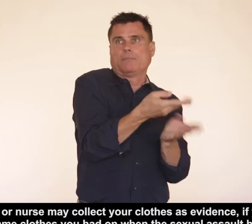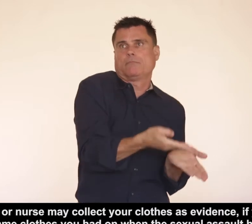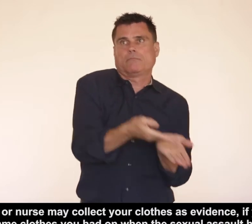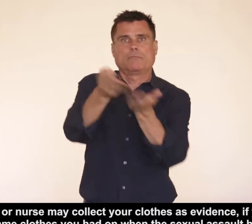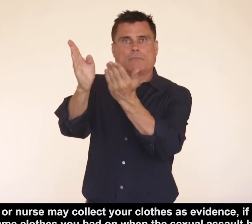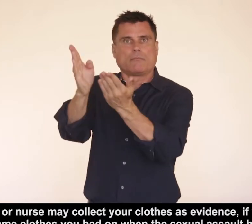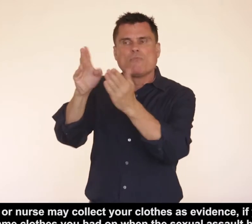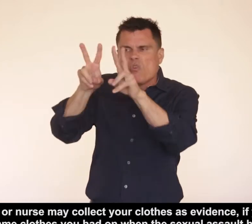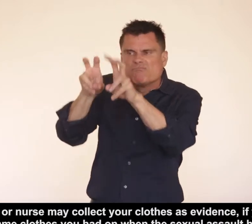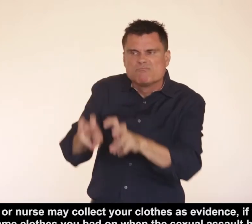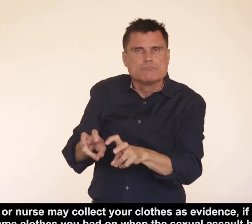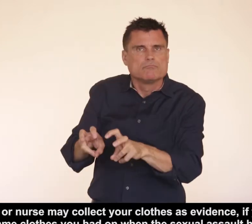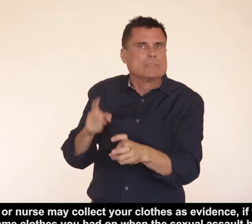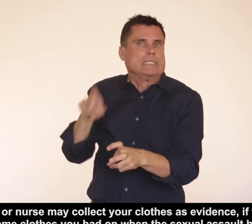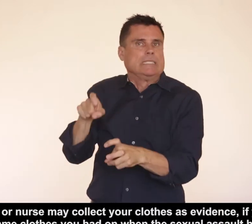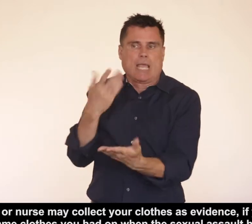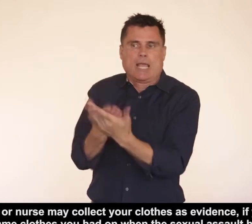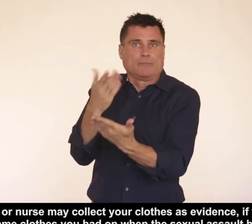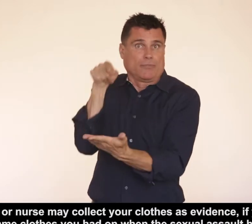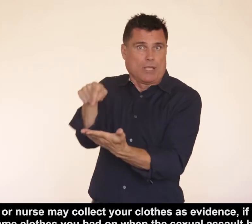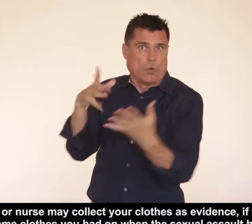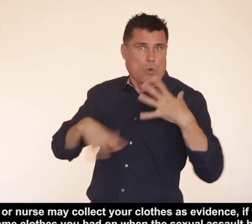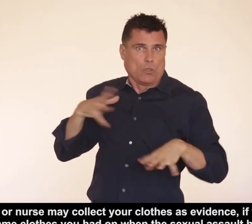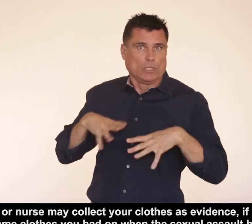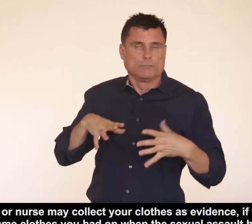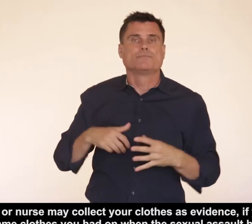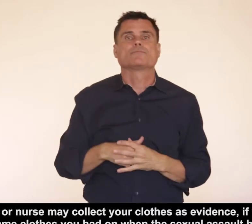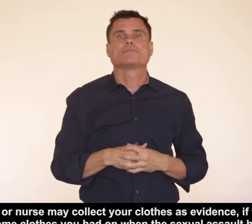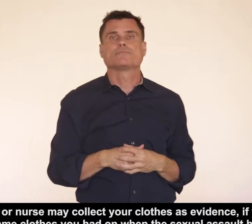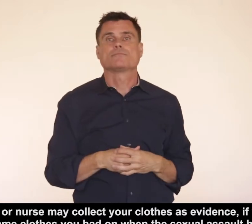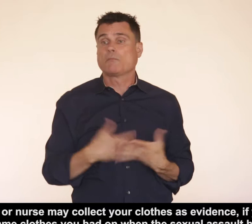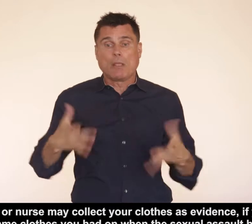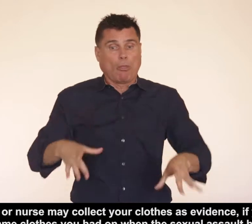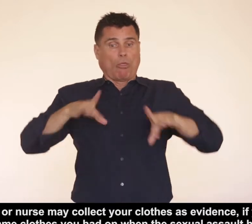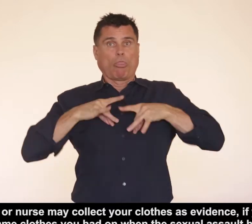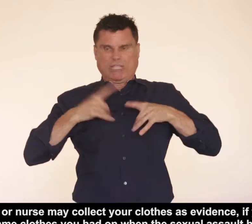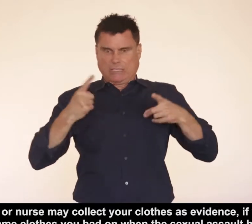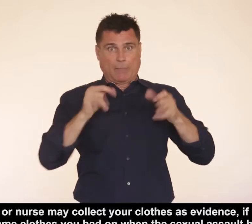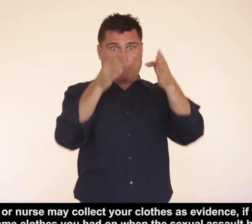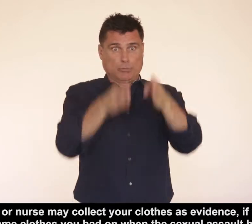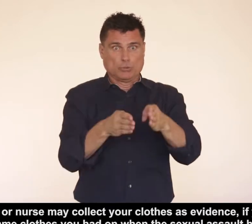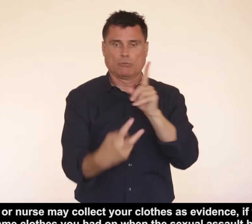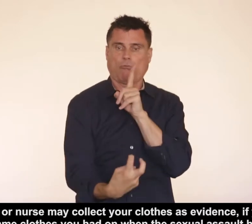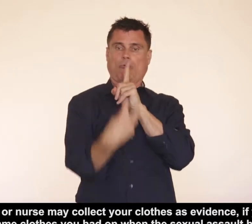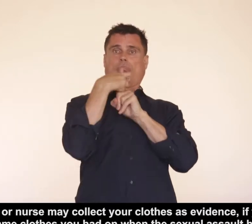The doctor or nurse may collect your clothes as evidence if you're wearing the same clothes you had on when the sexual assault happened.